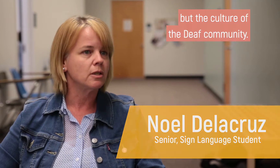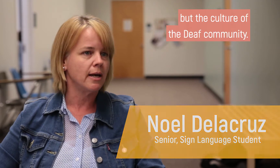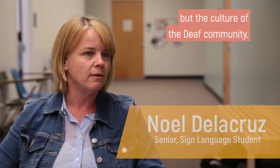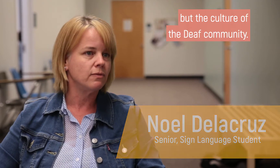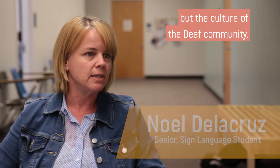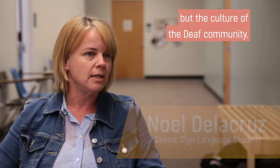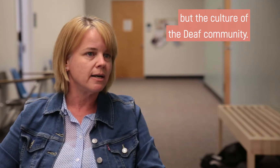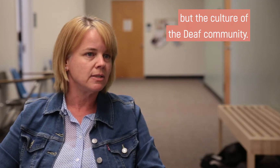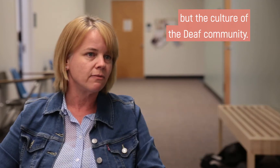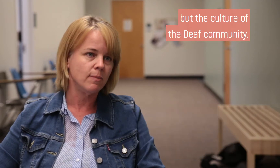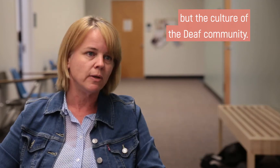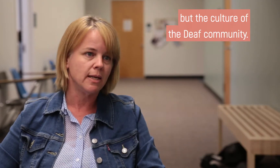of the deaf community.